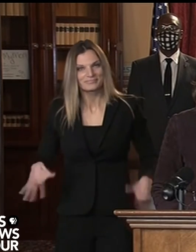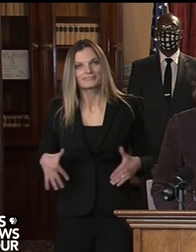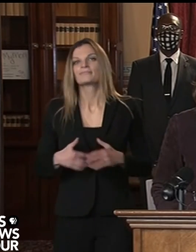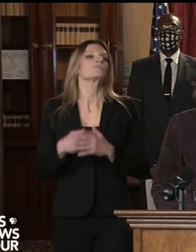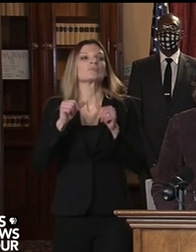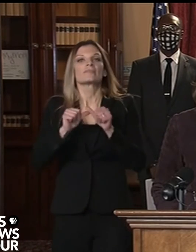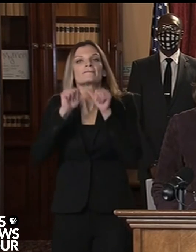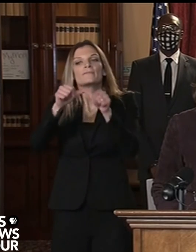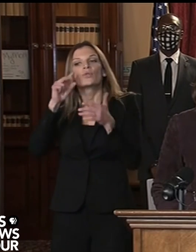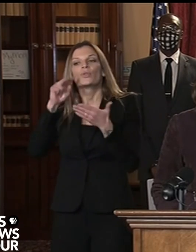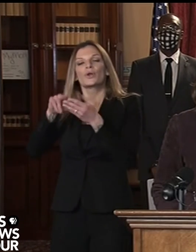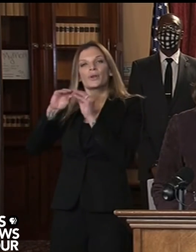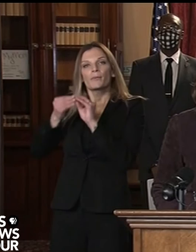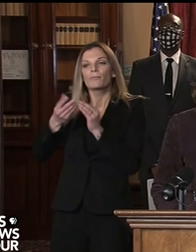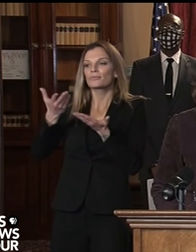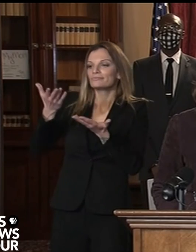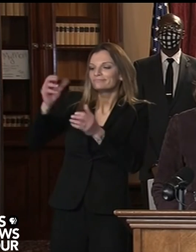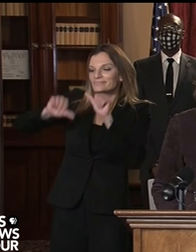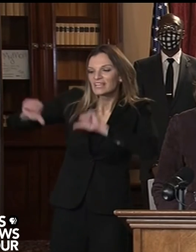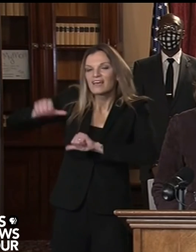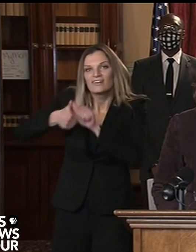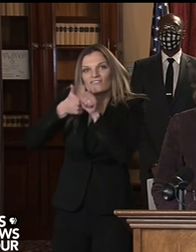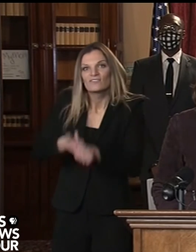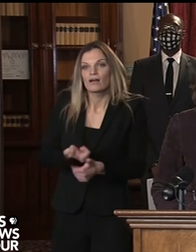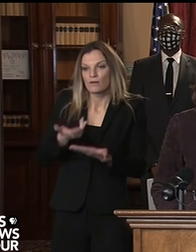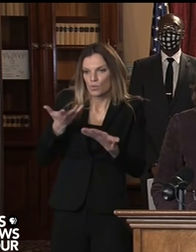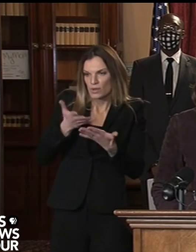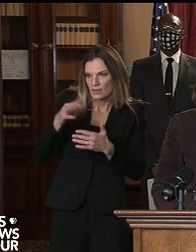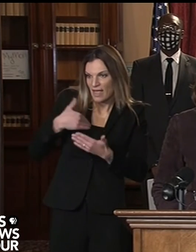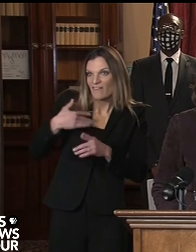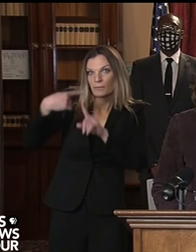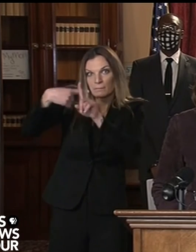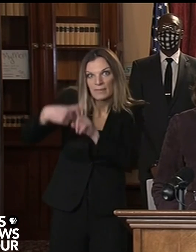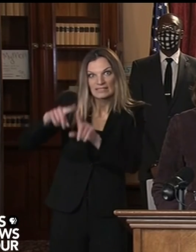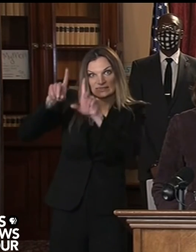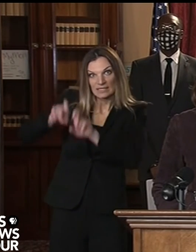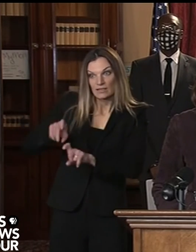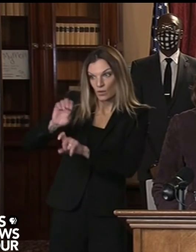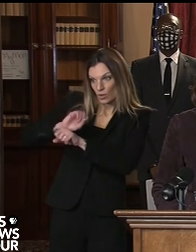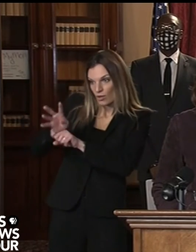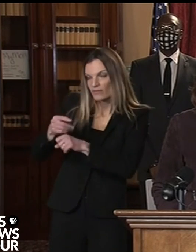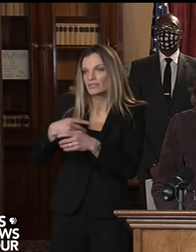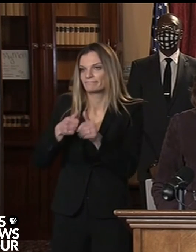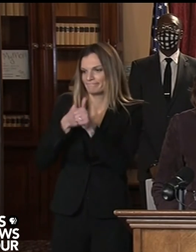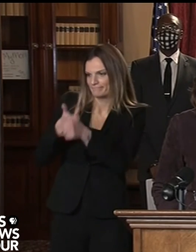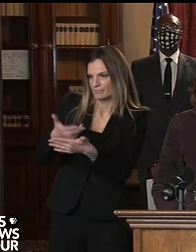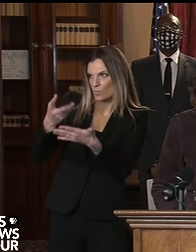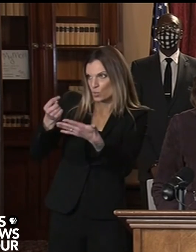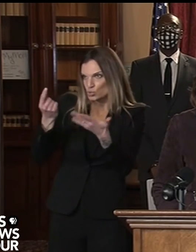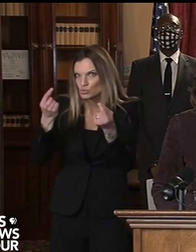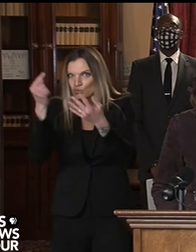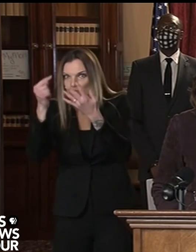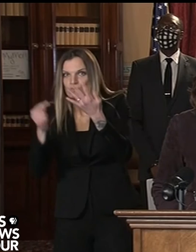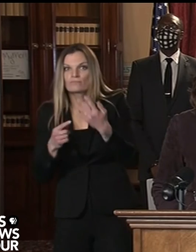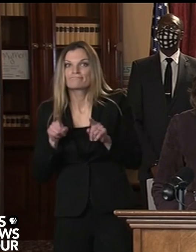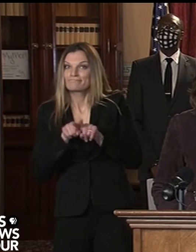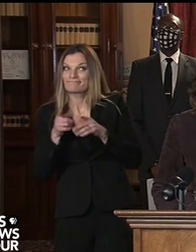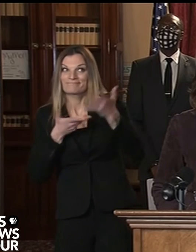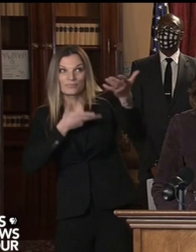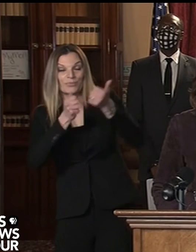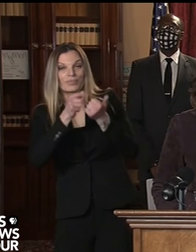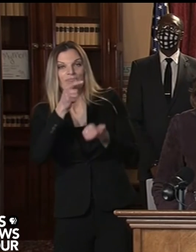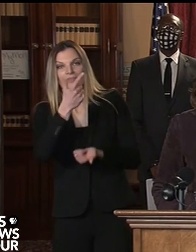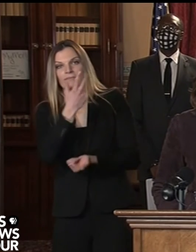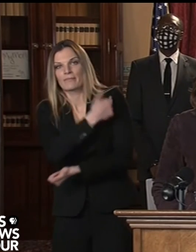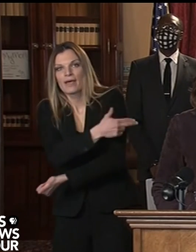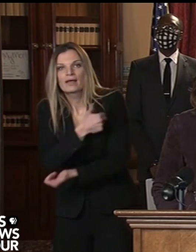the percent of tests that come back positive. We're continuing to work very closely with our health systems and